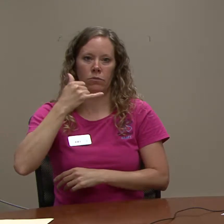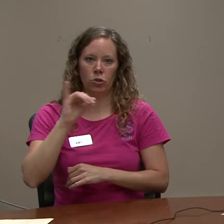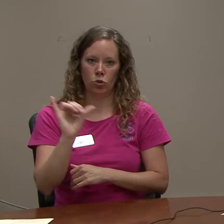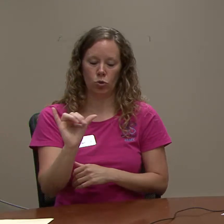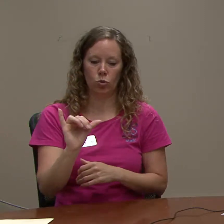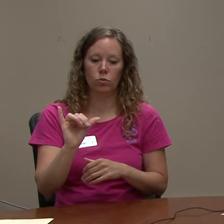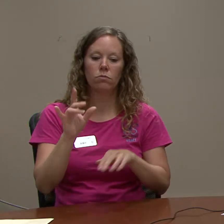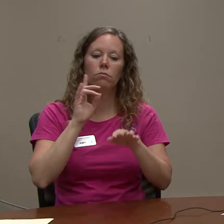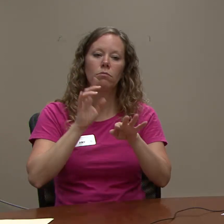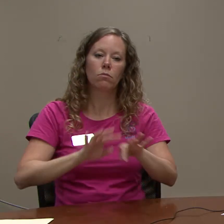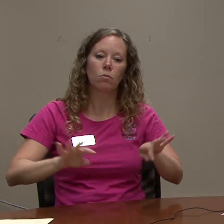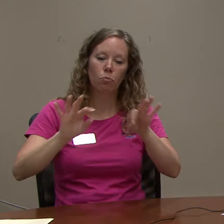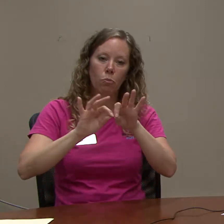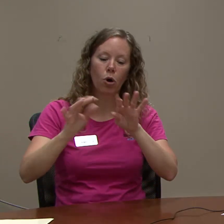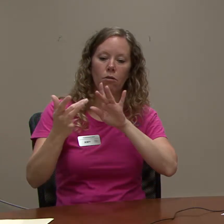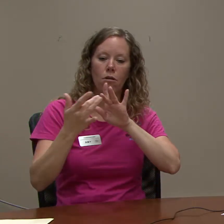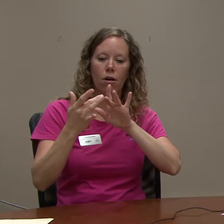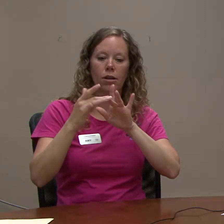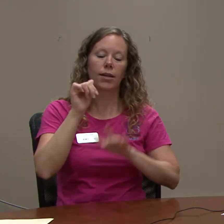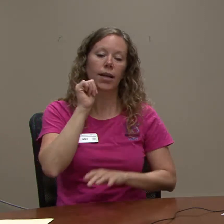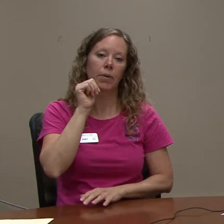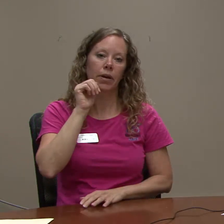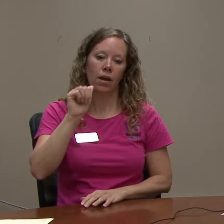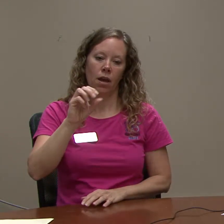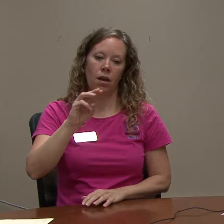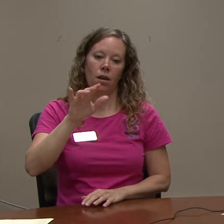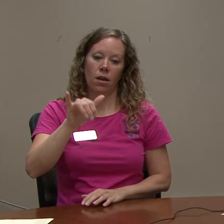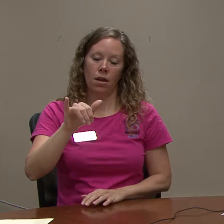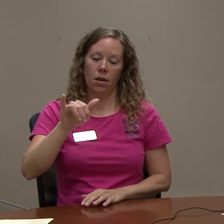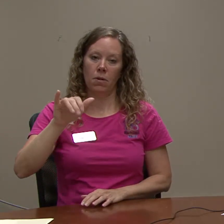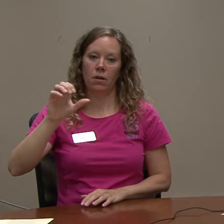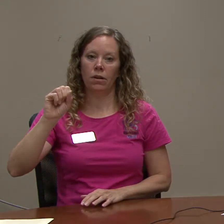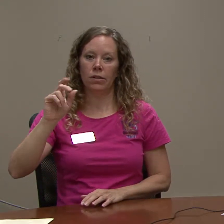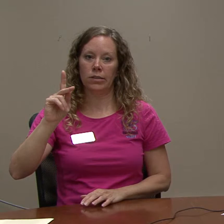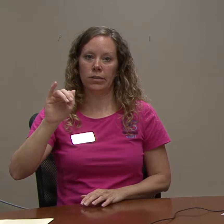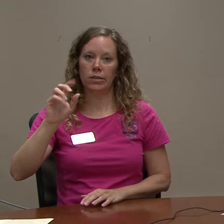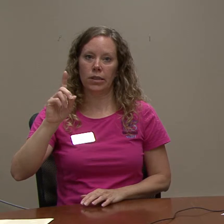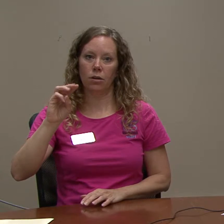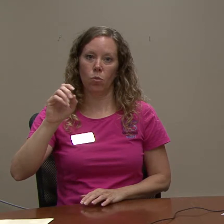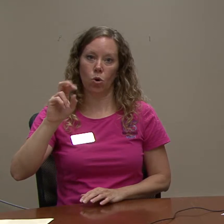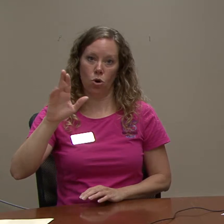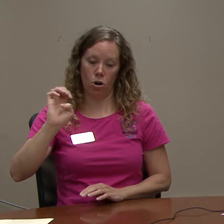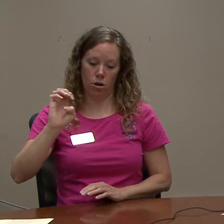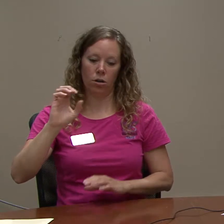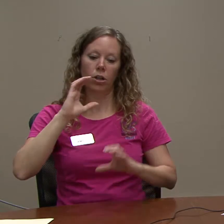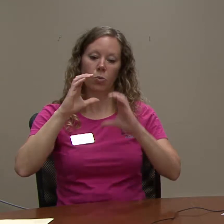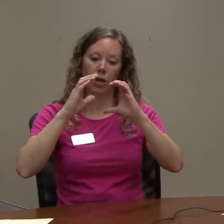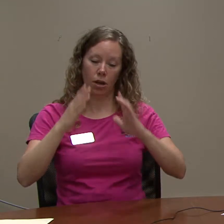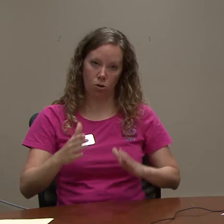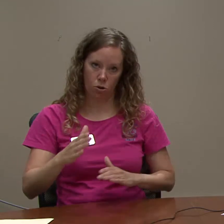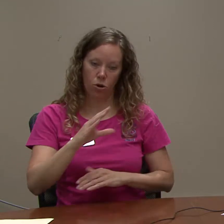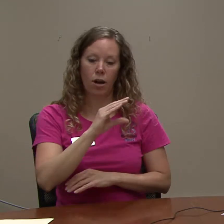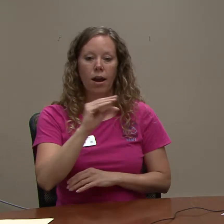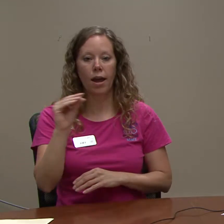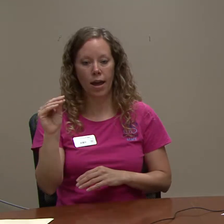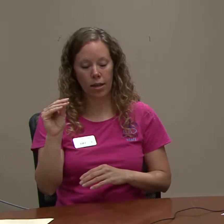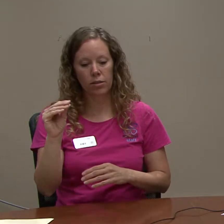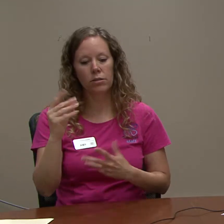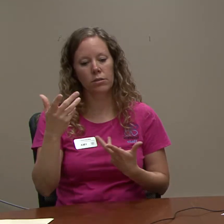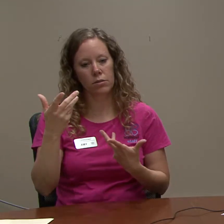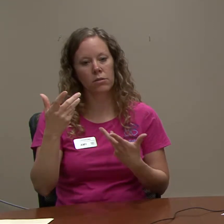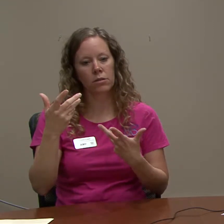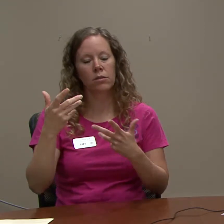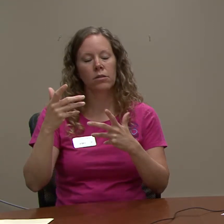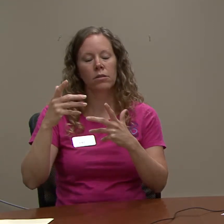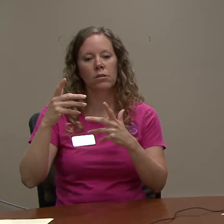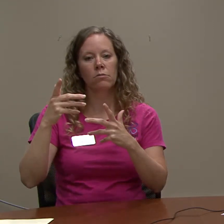schedule the visit with Amy Skidmore, that's our communicator and now our communicator or her designate, and